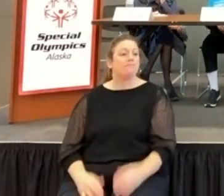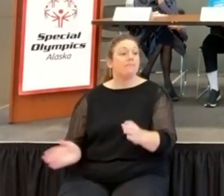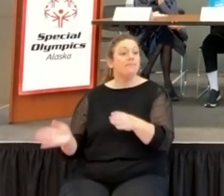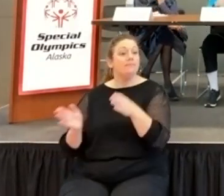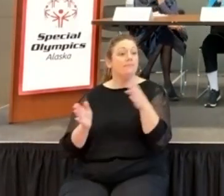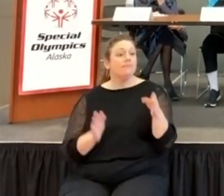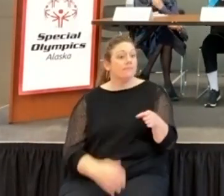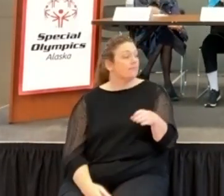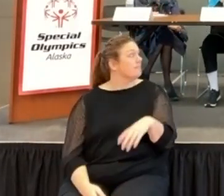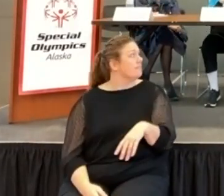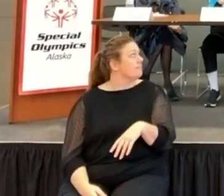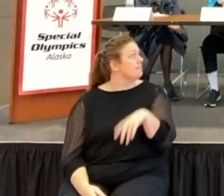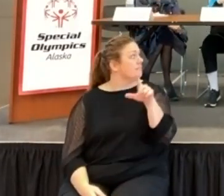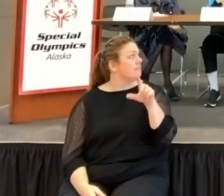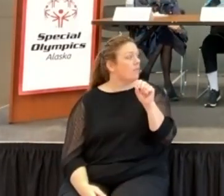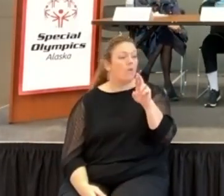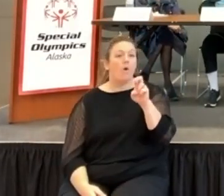age well in your lifetime?